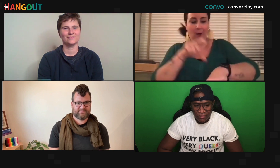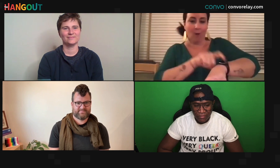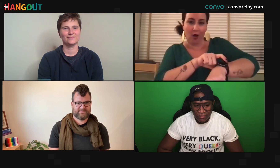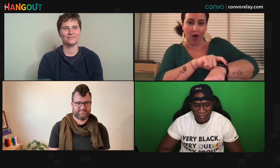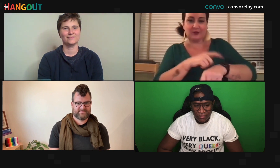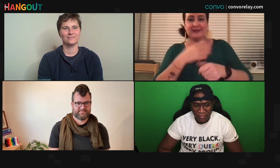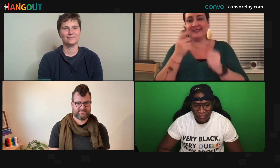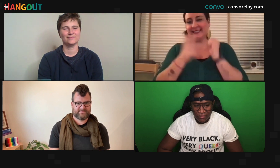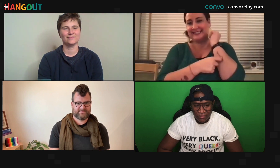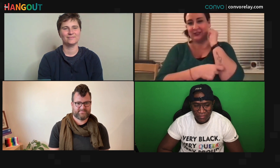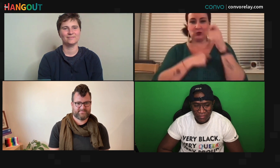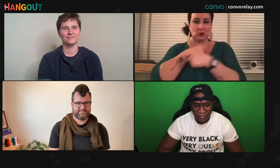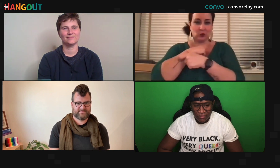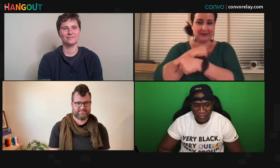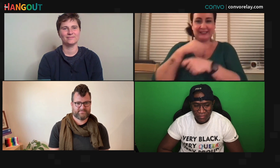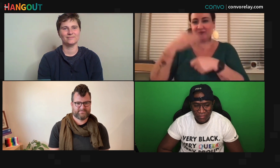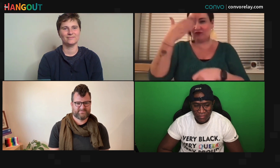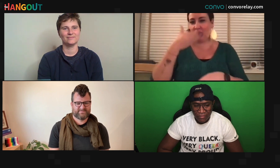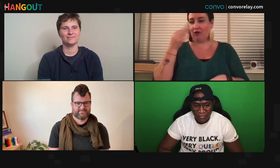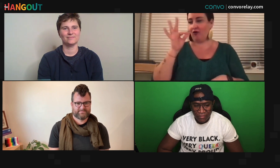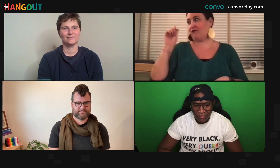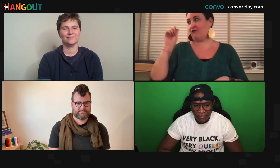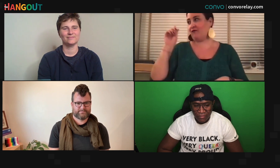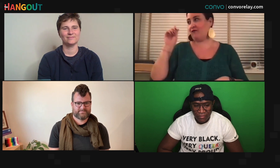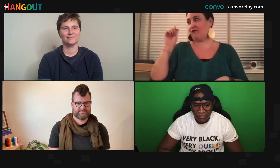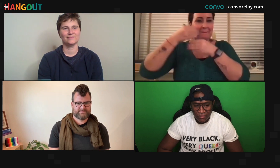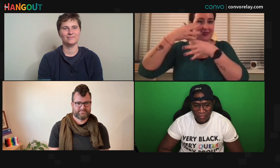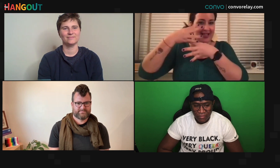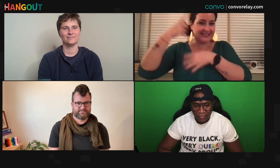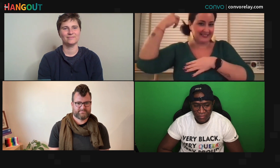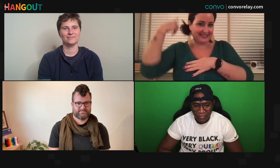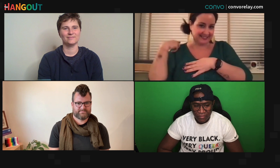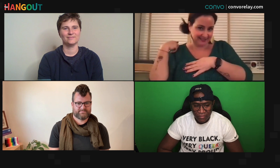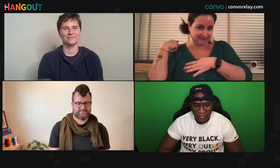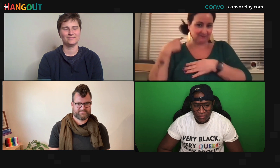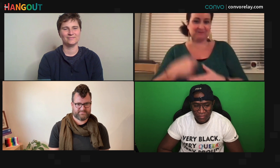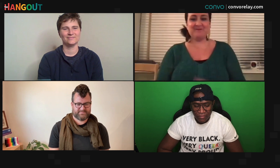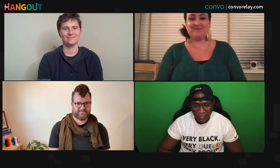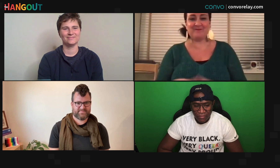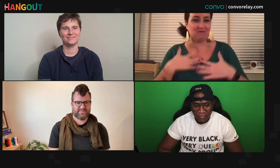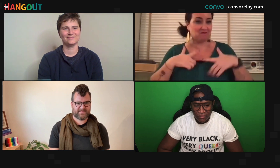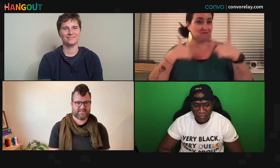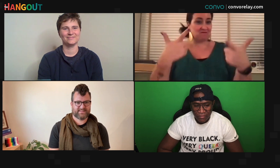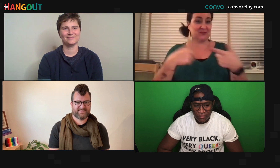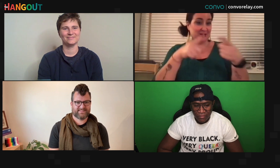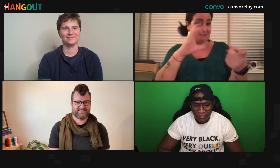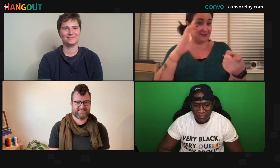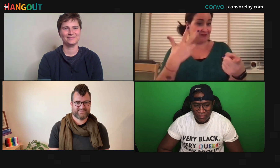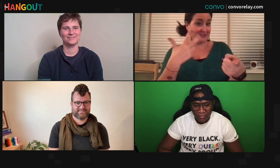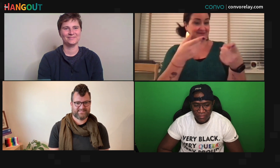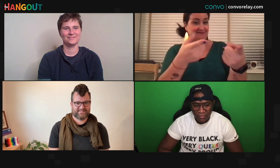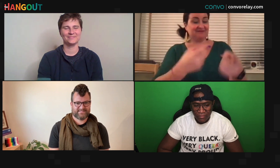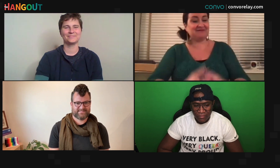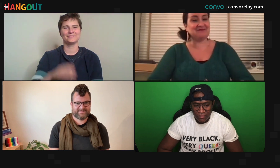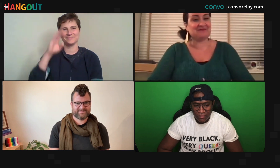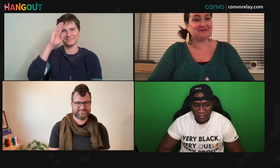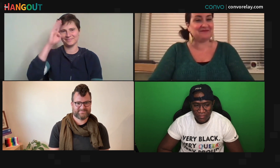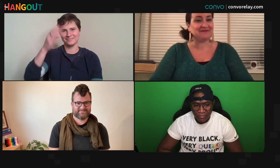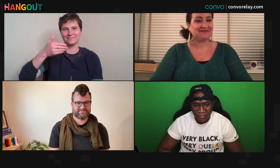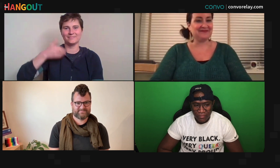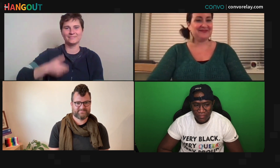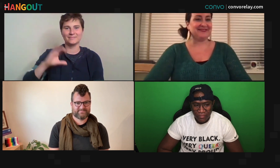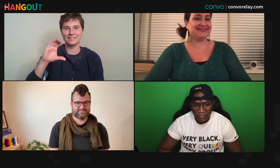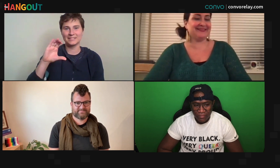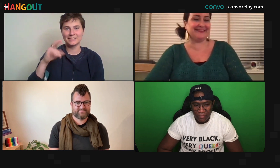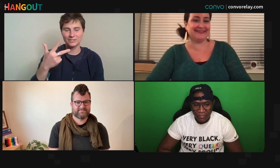green sweater with a black tank top and a black watch, tattoos, and I'm in front of blinds. I'll turn this